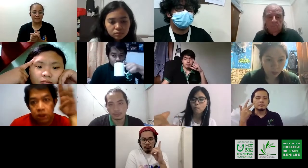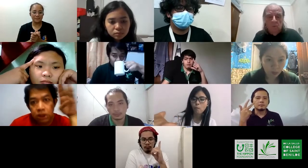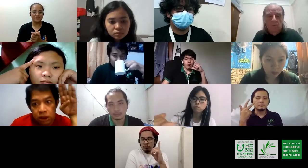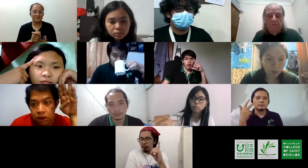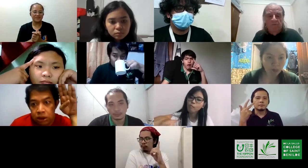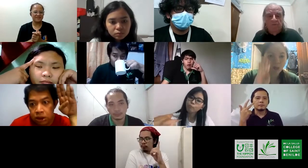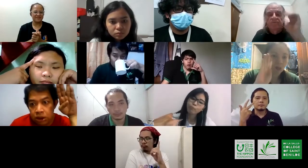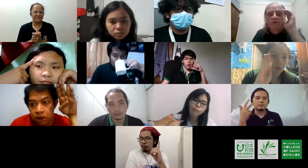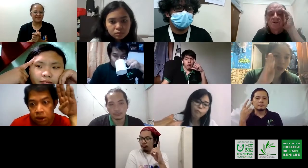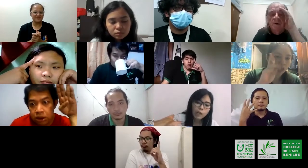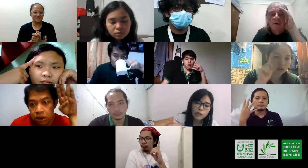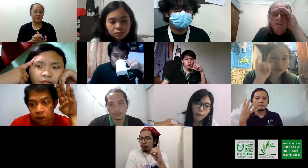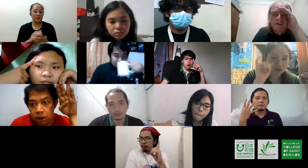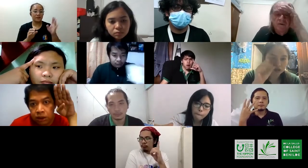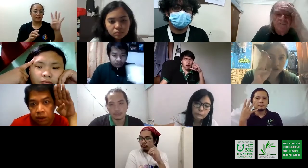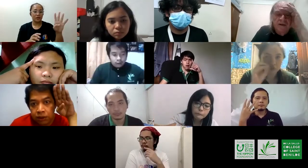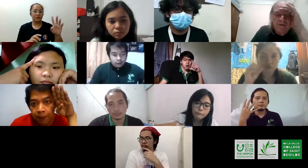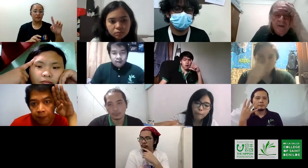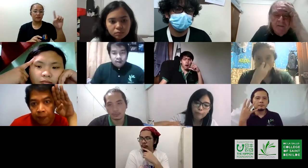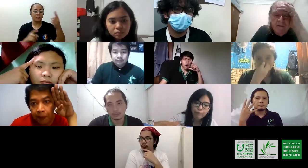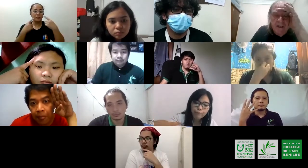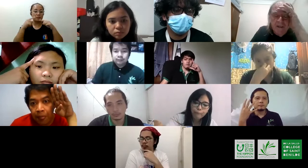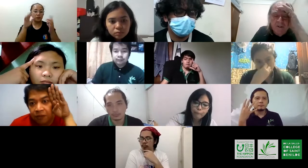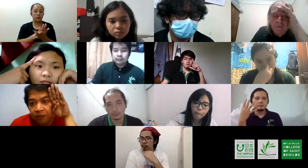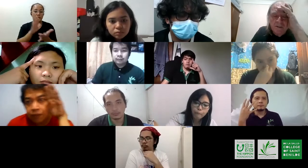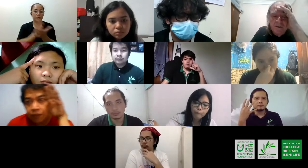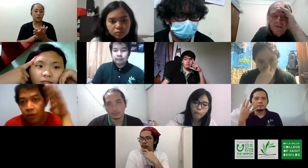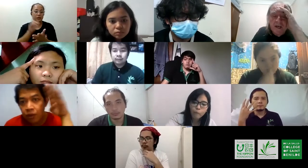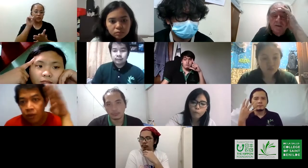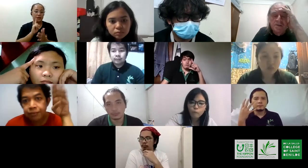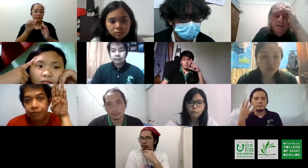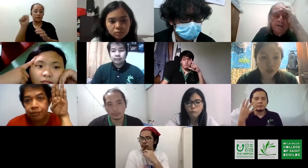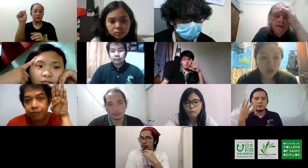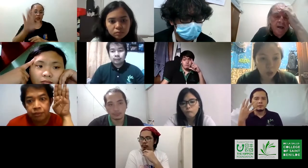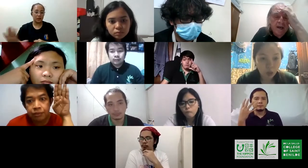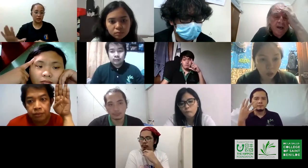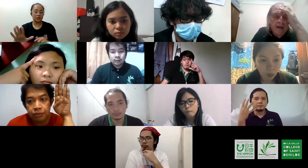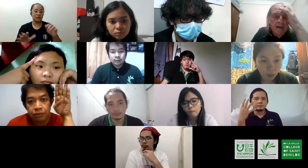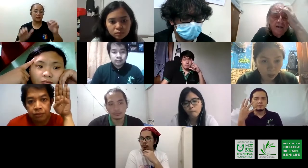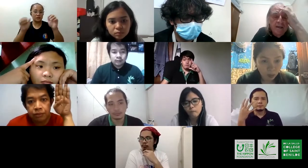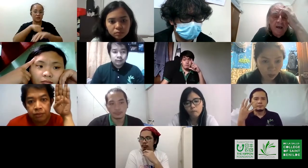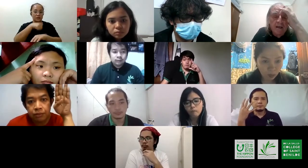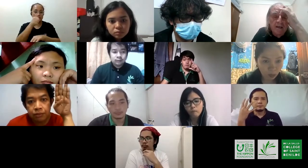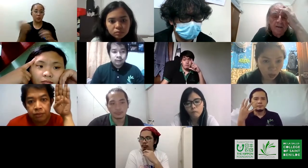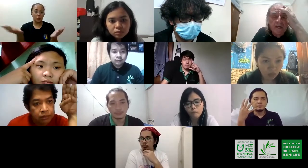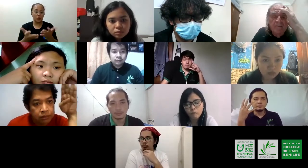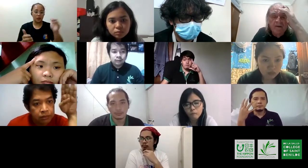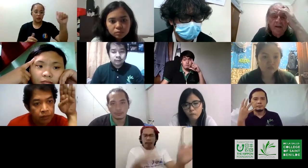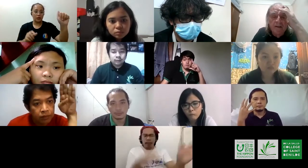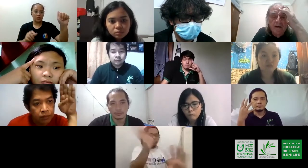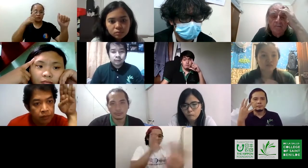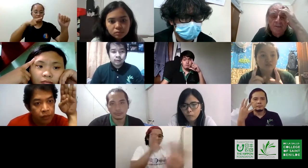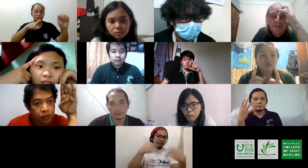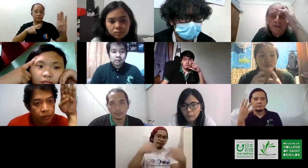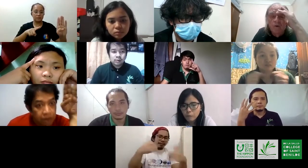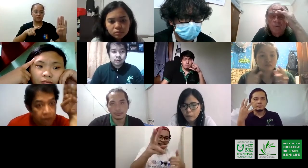Number 4, the first public school for deaf people in Asia was established in A, Thailand, B, Vietnam, C,